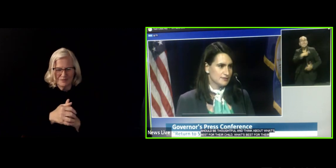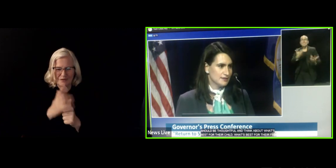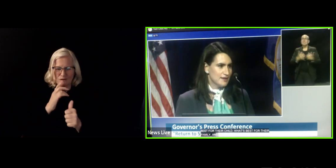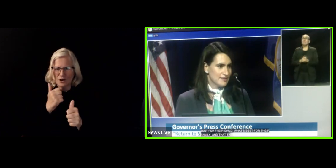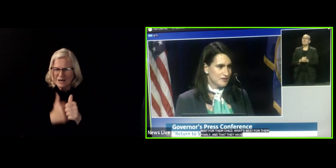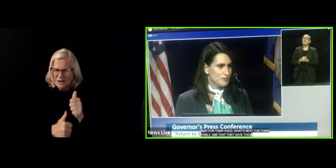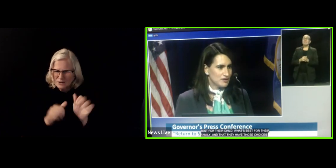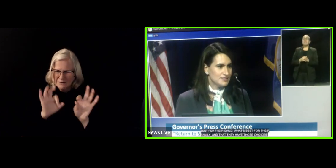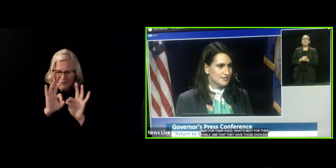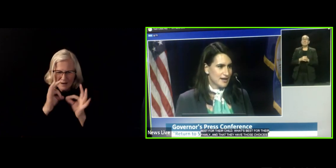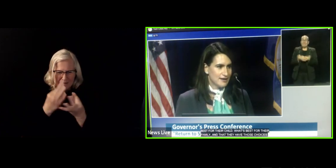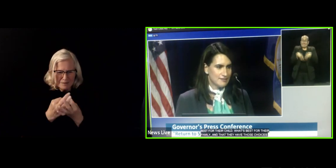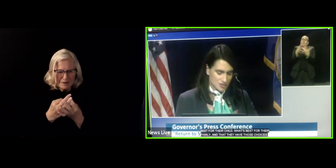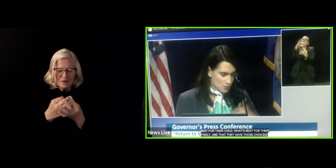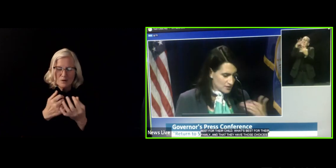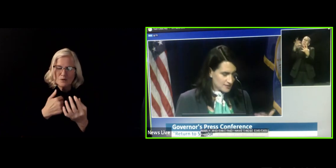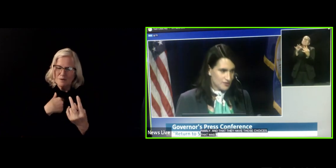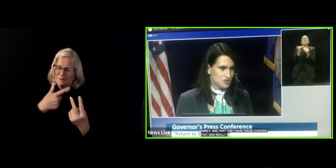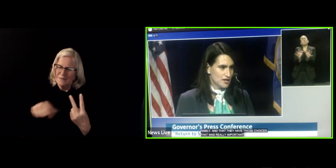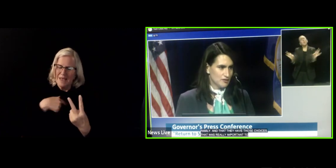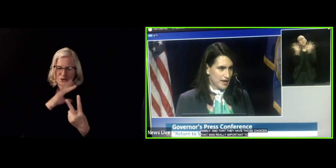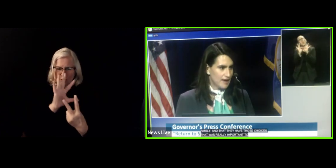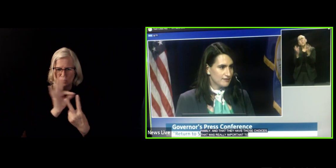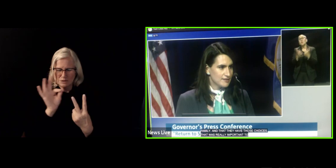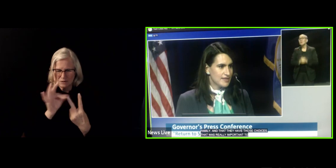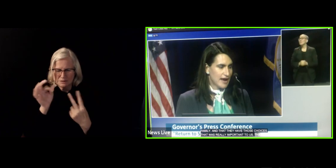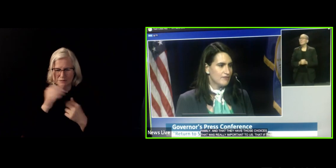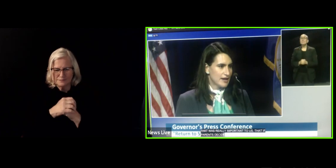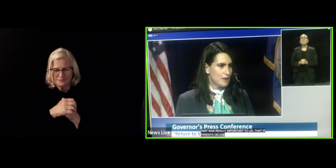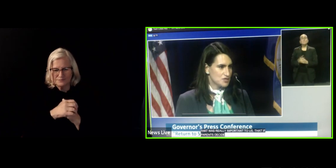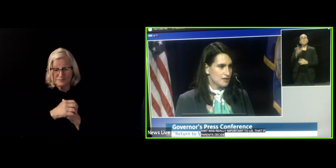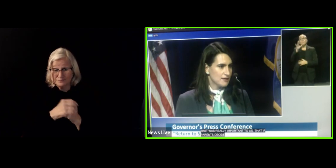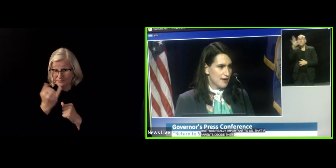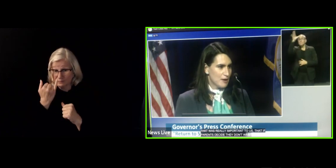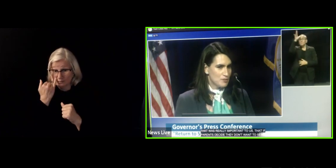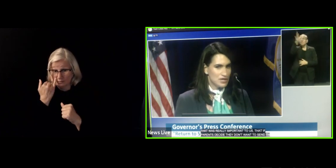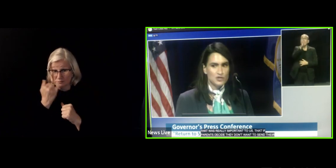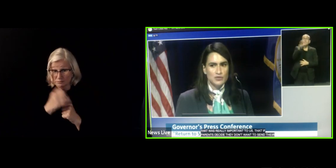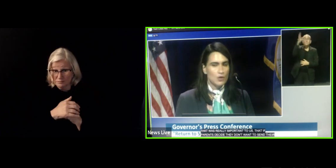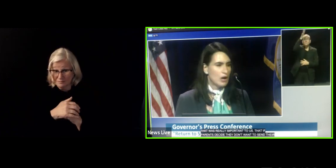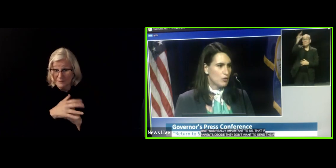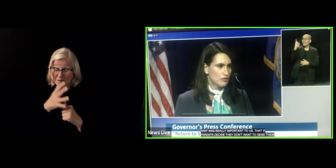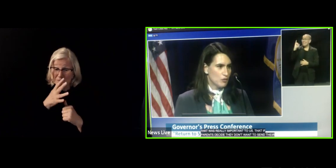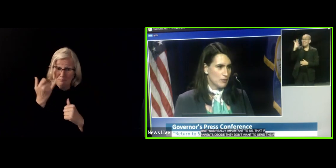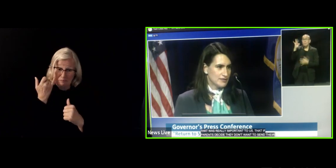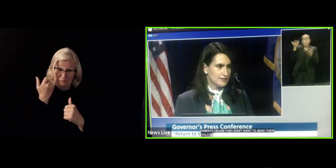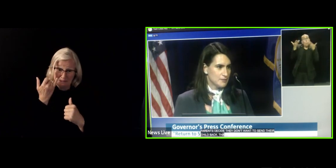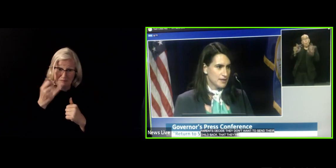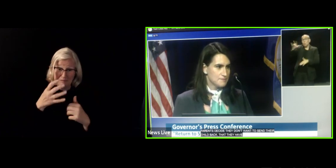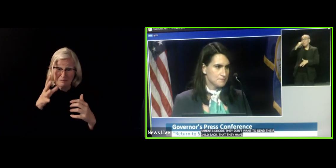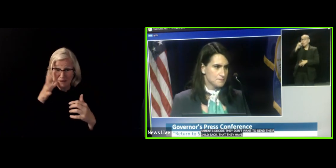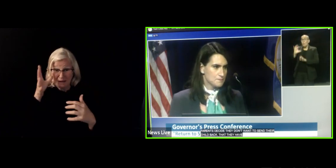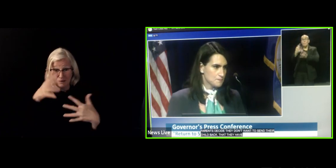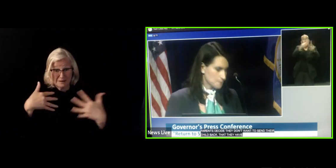us, that if parents decide they don't want to send their child back, that they have that option, because we know how overwhelming this can